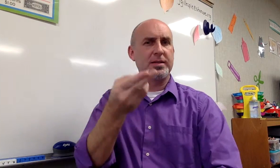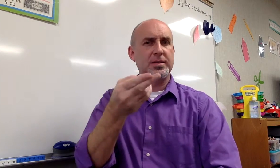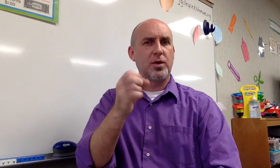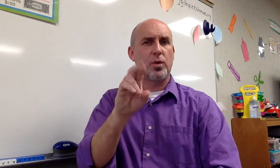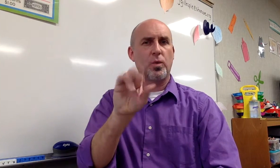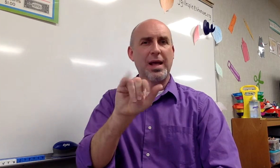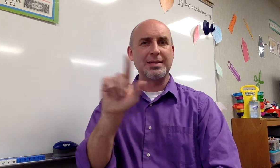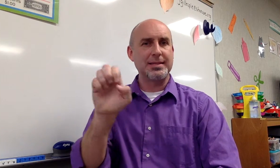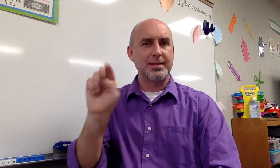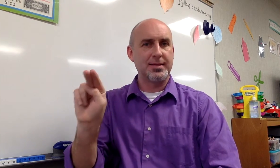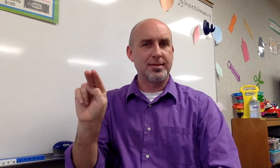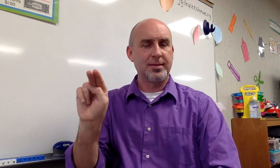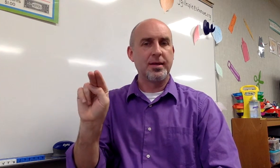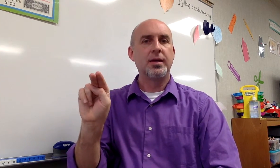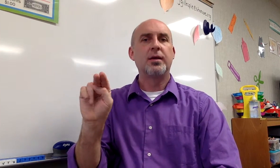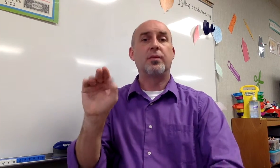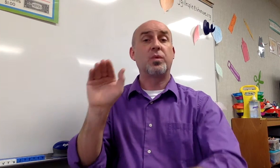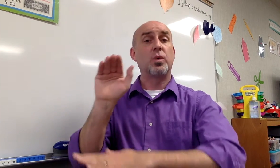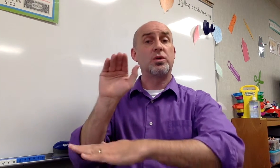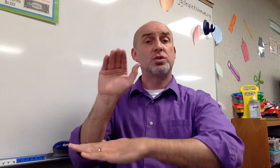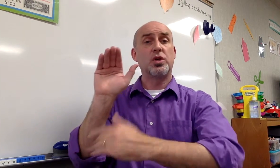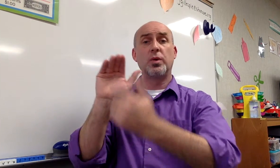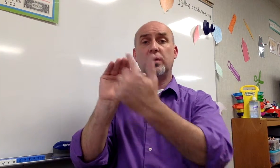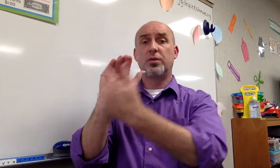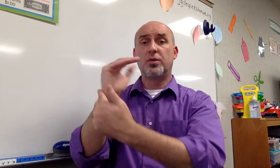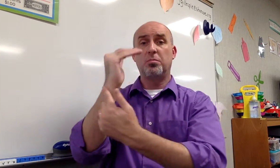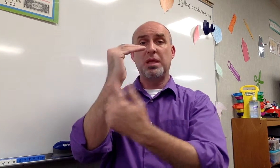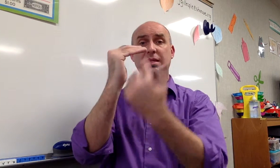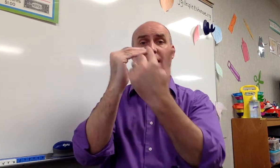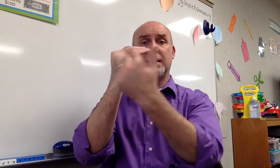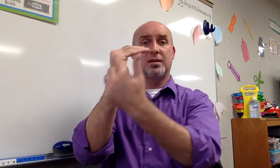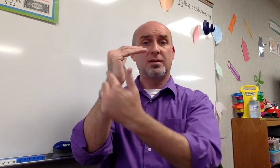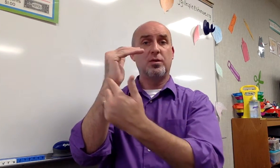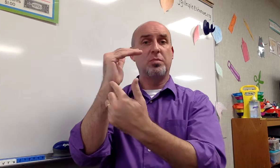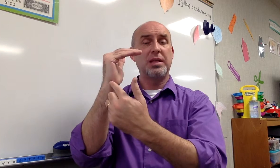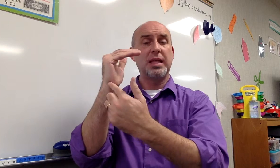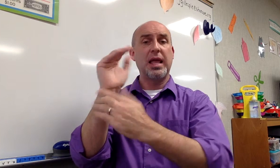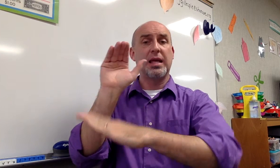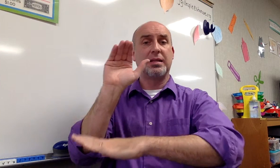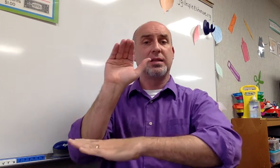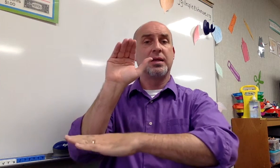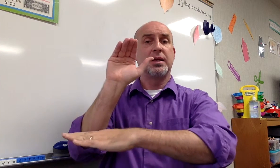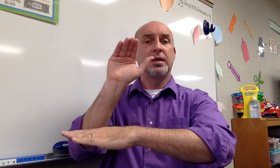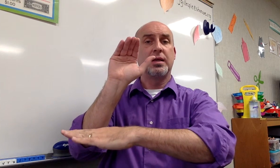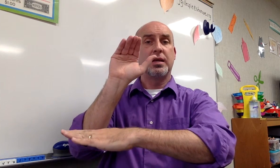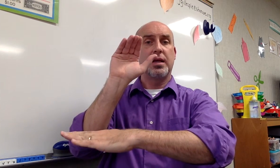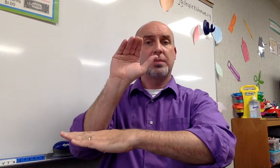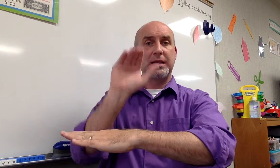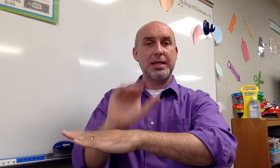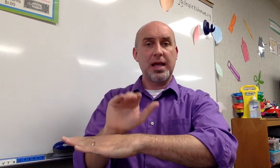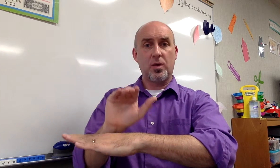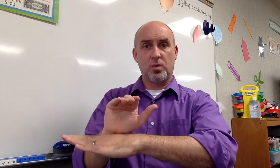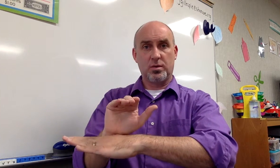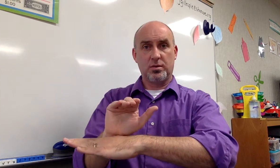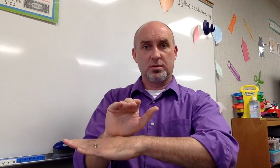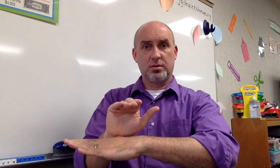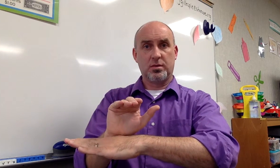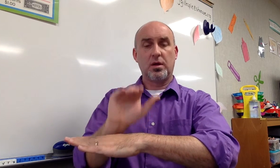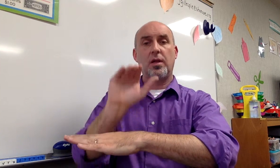the horizon. And what you're showing with your bent hand coming down on the